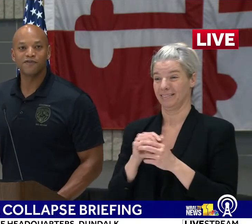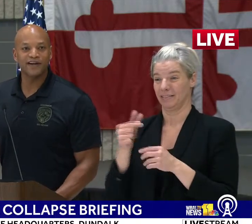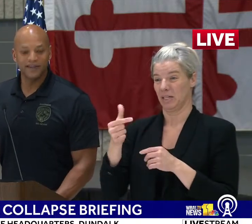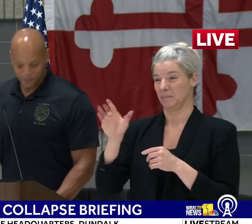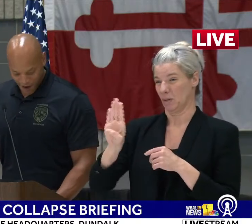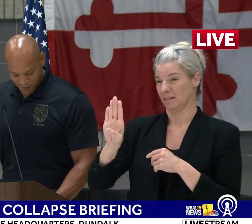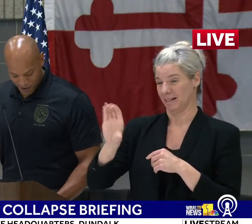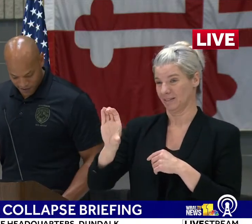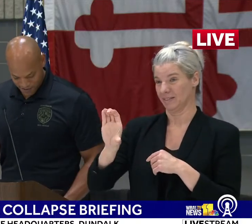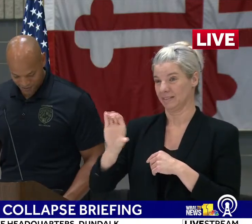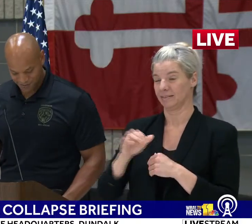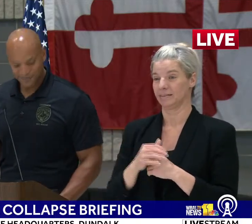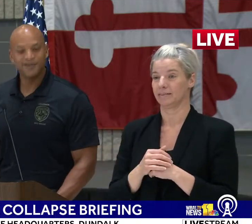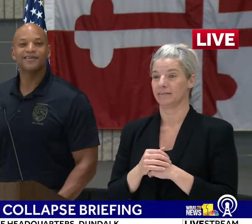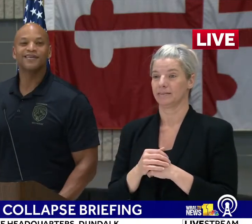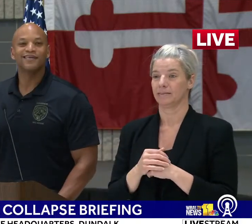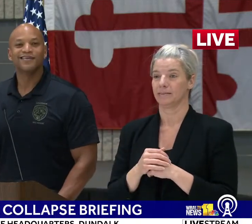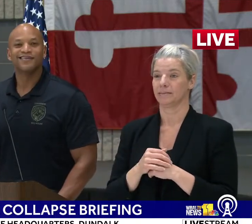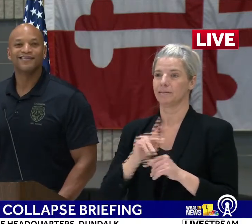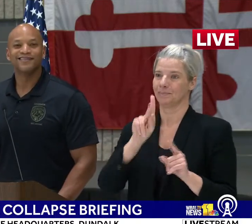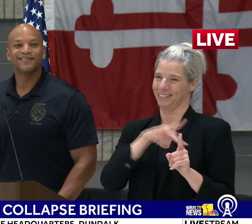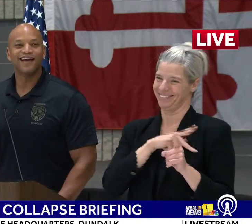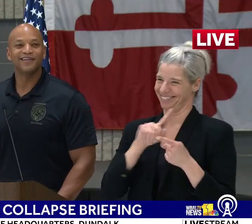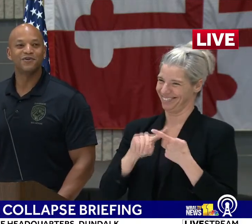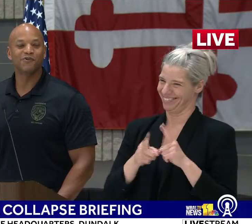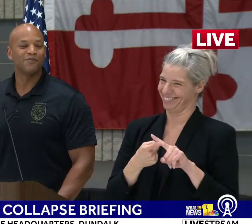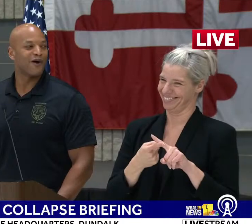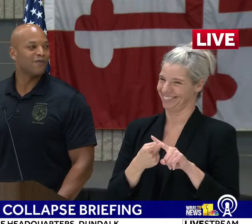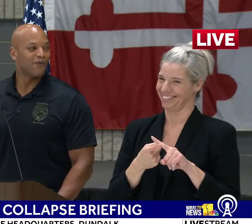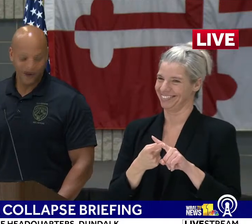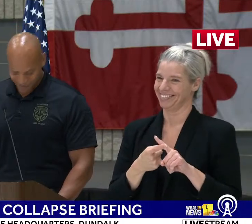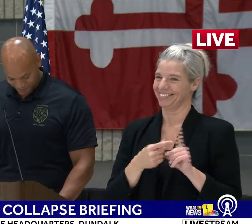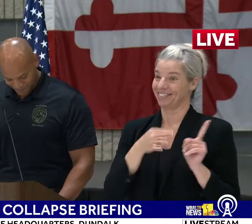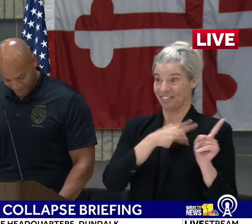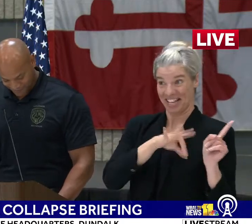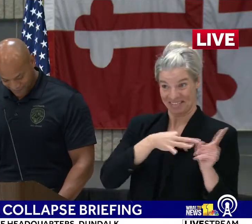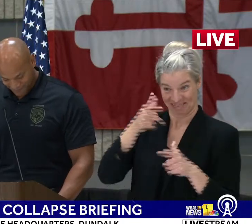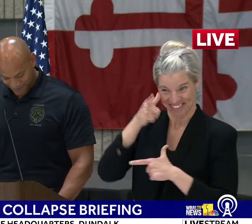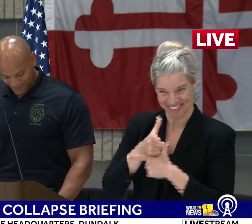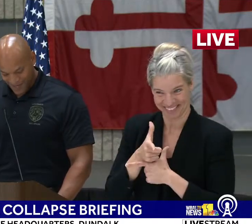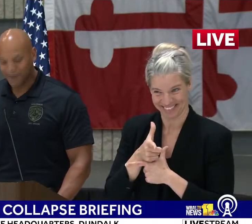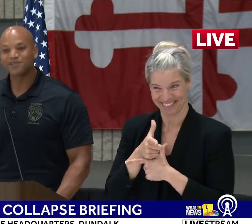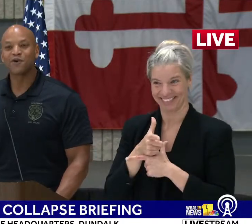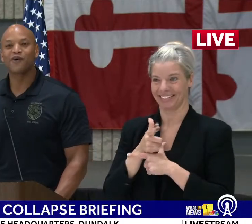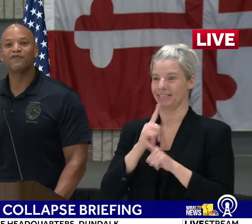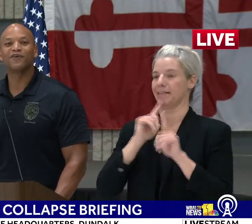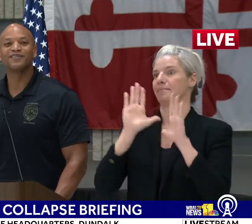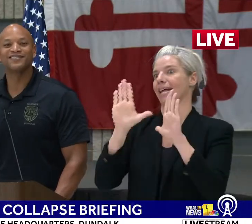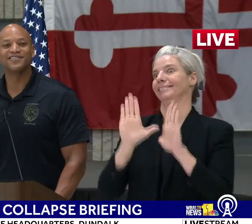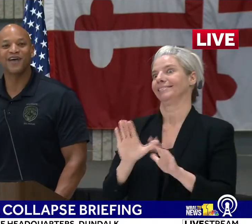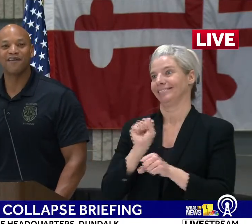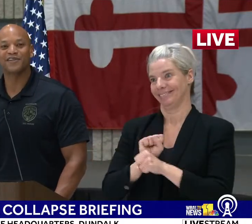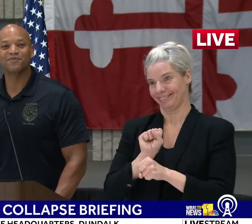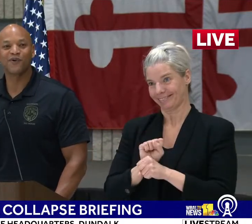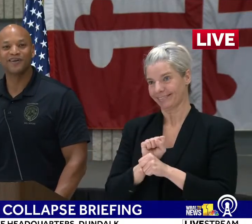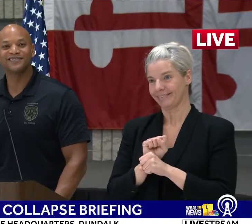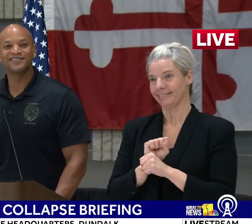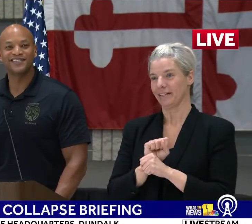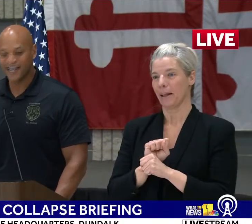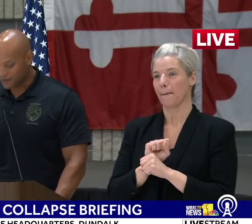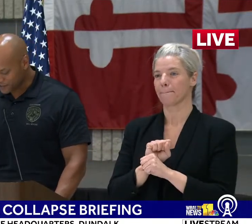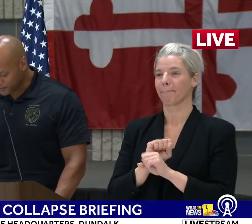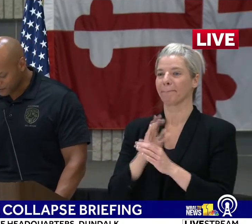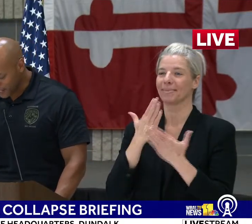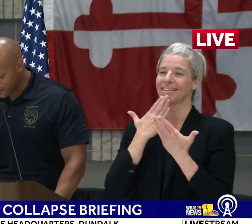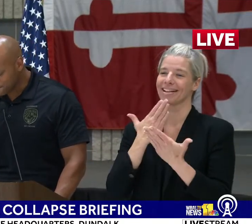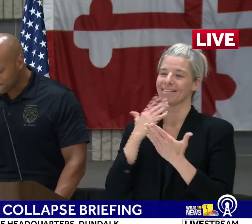He's a personal friend and a frat brother, and he's doing remarkable work. And I'm so grateful to have his